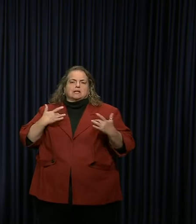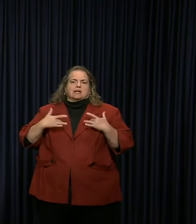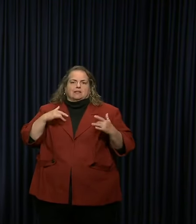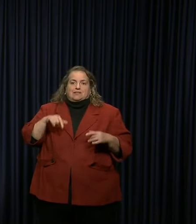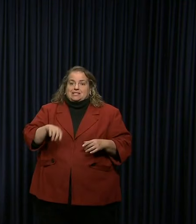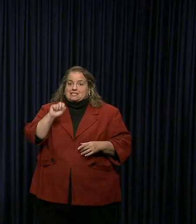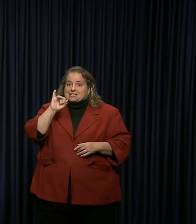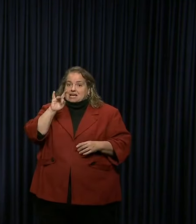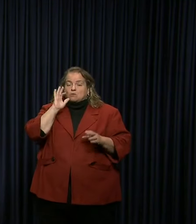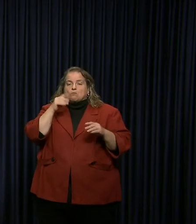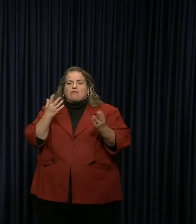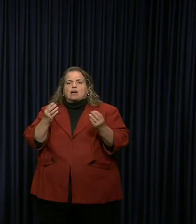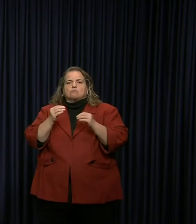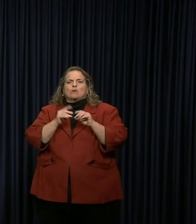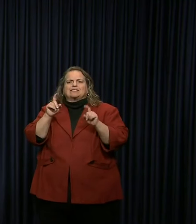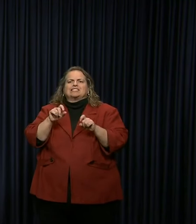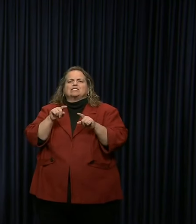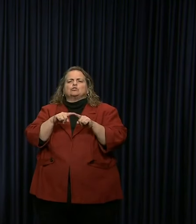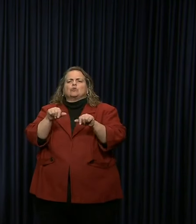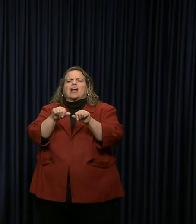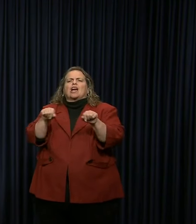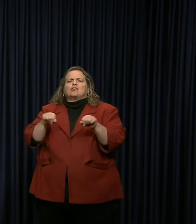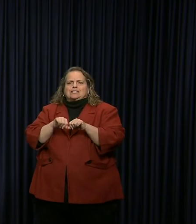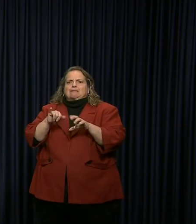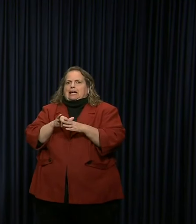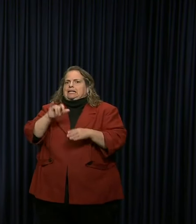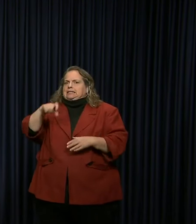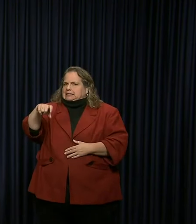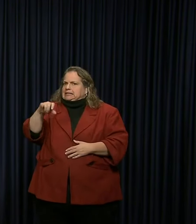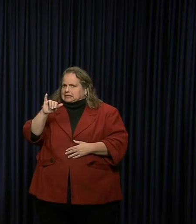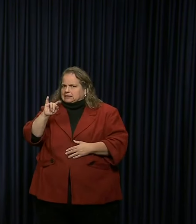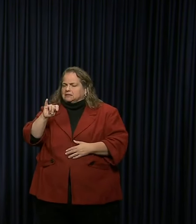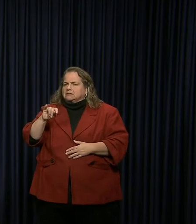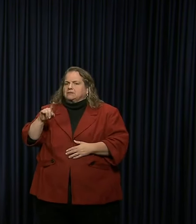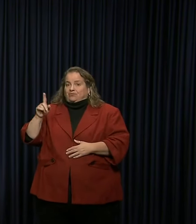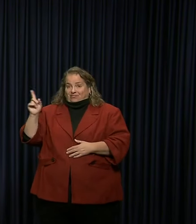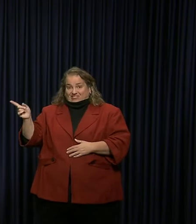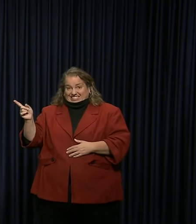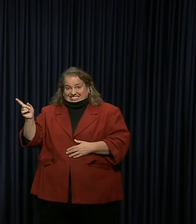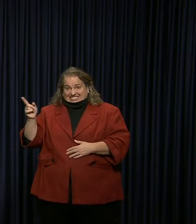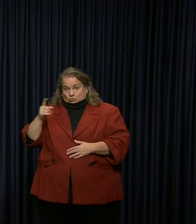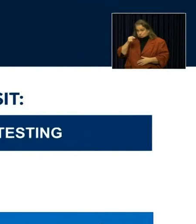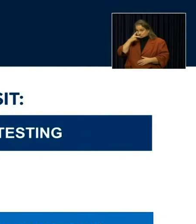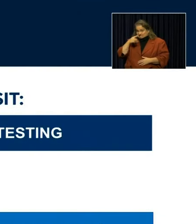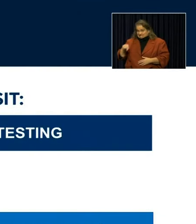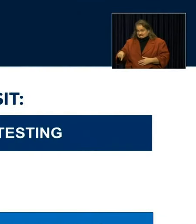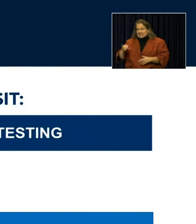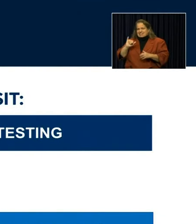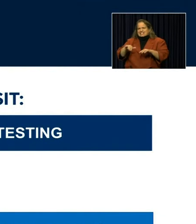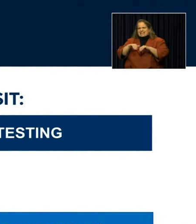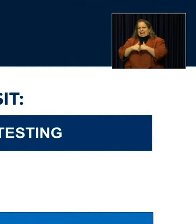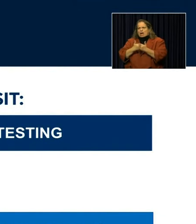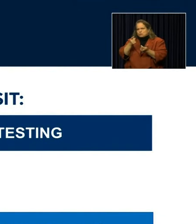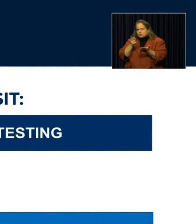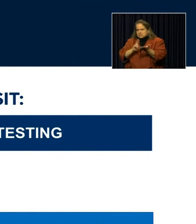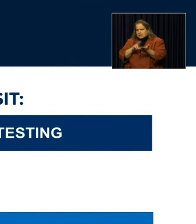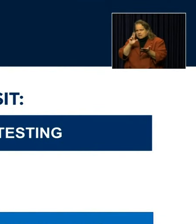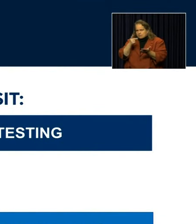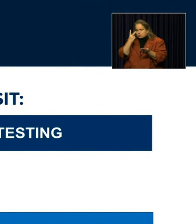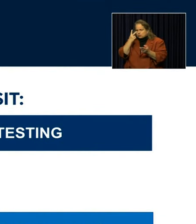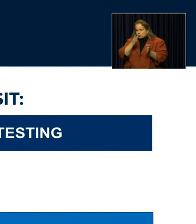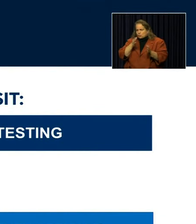testing to areas that have needed it. This is how you sign up. There are the 2 ways. So if you are